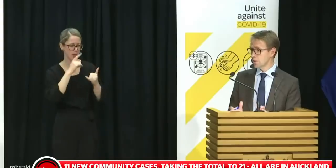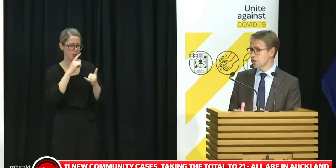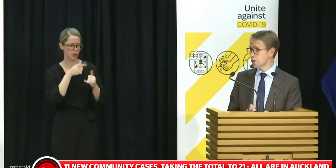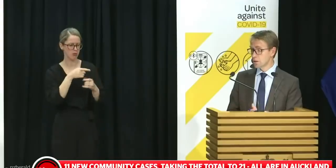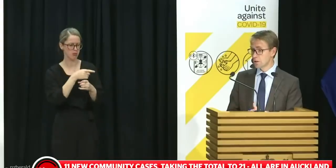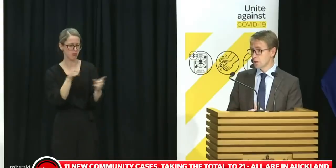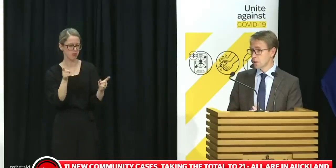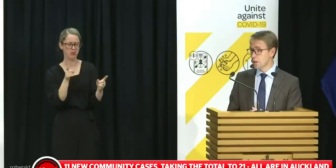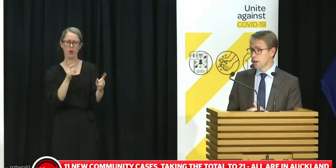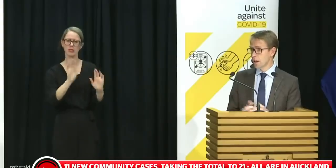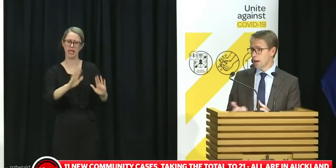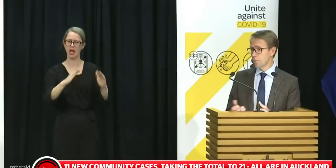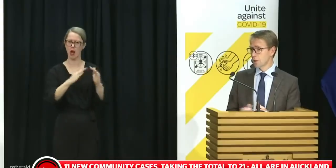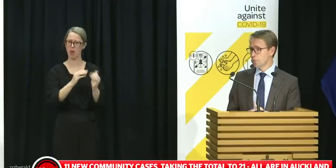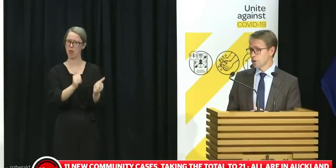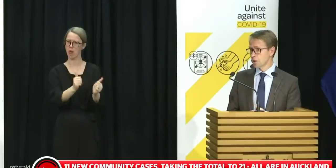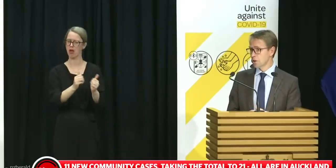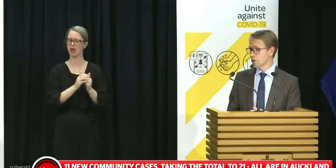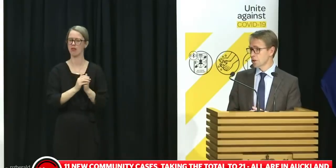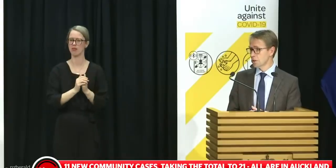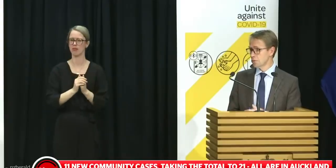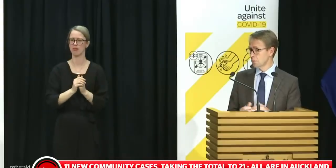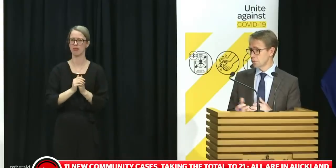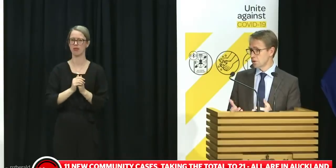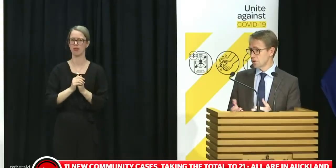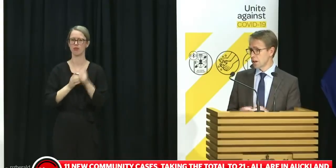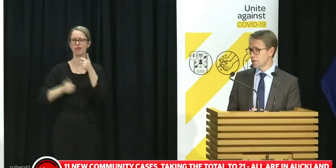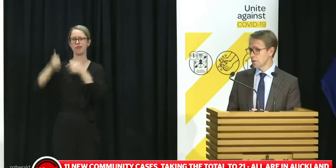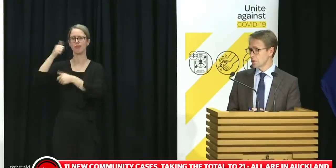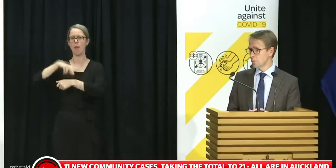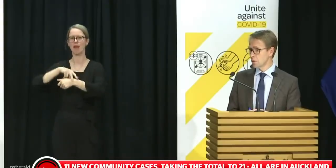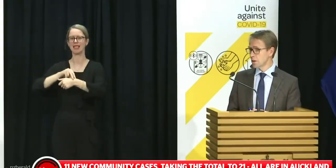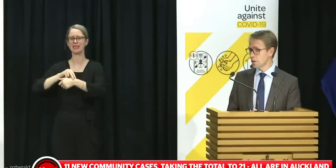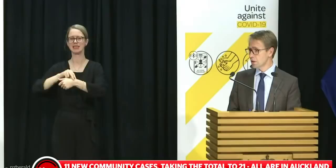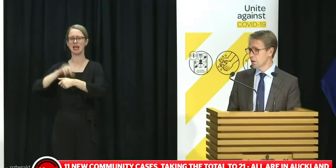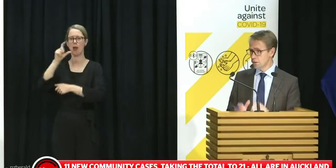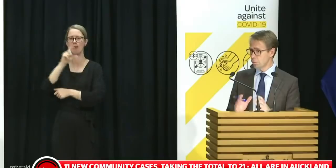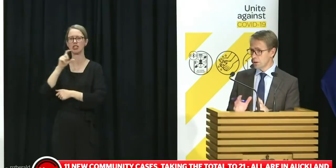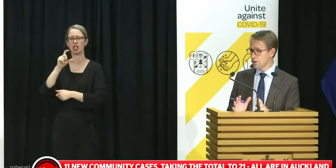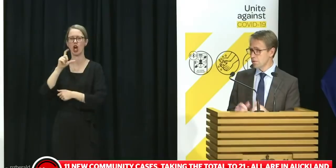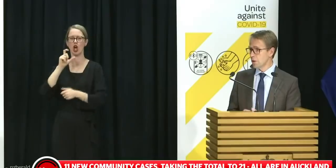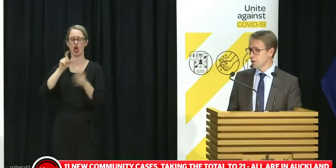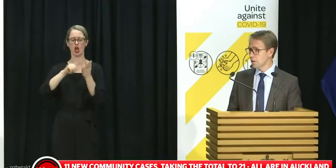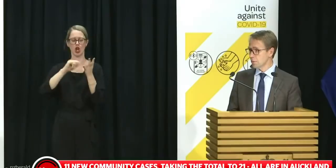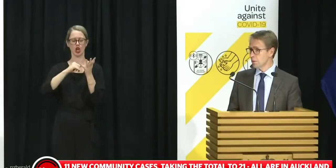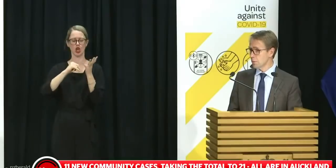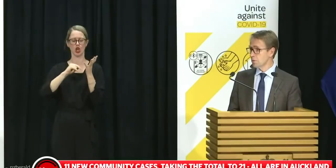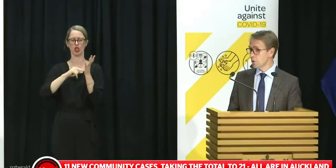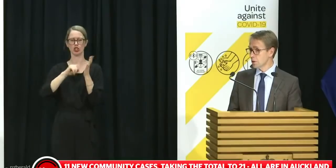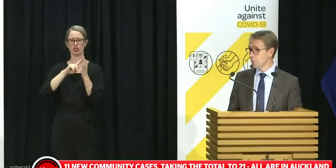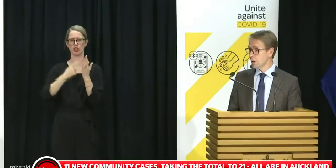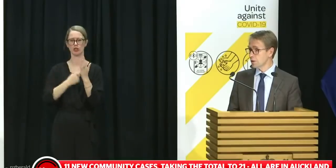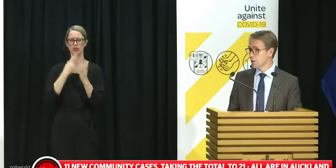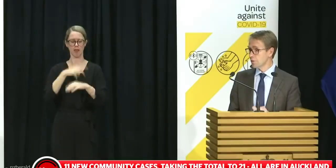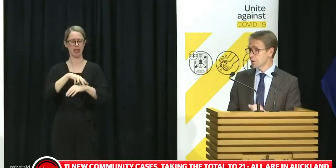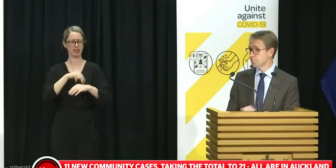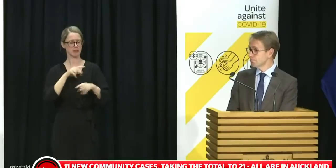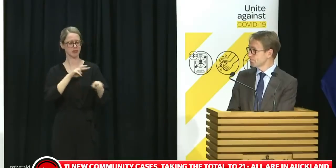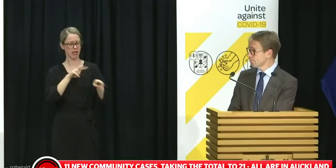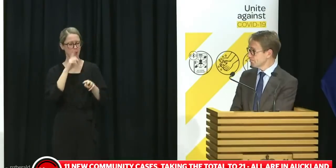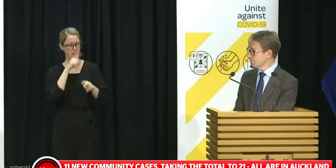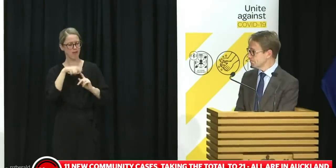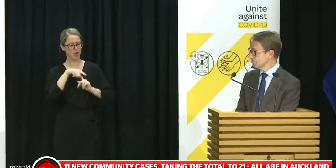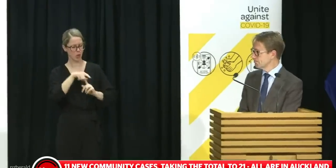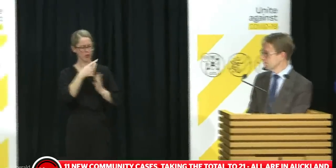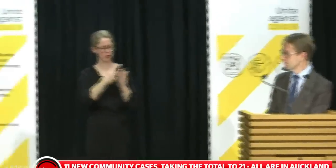compliance from their sense, and certainly Commissioner Costa was saying this morning that the police are finding that people are being very compliant so far.